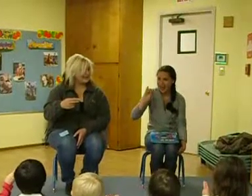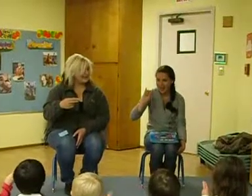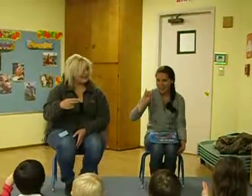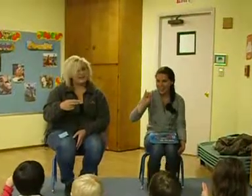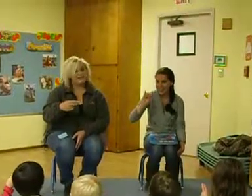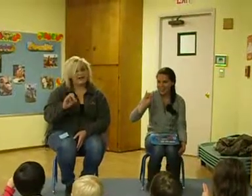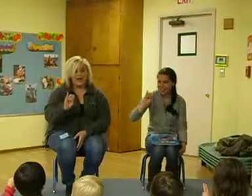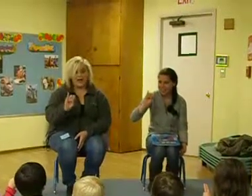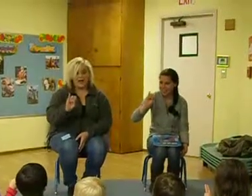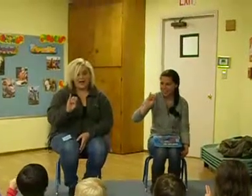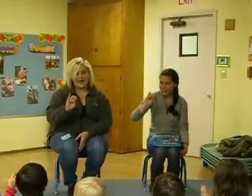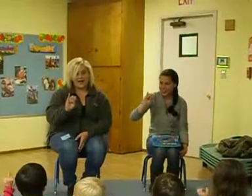I.